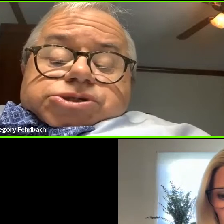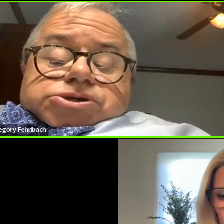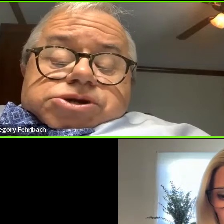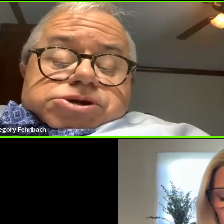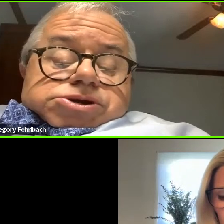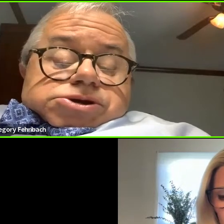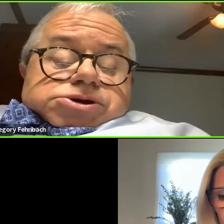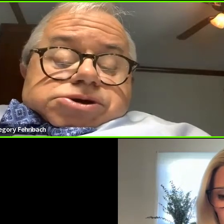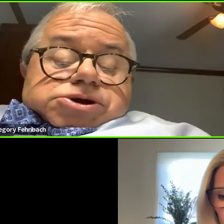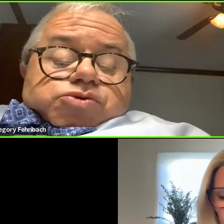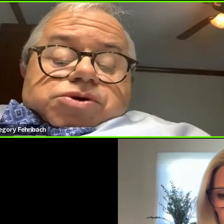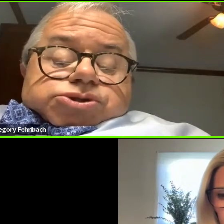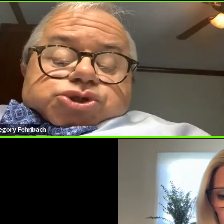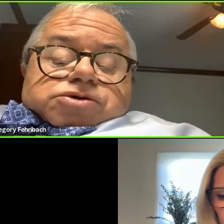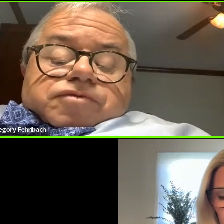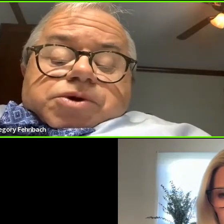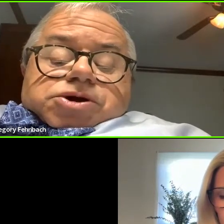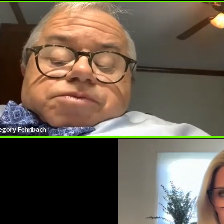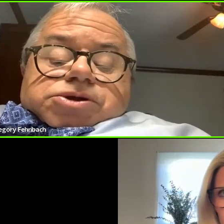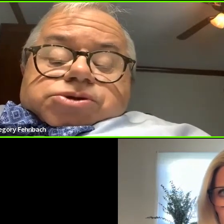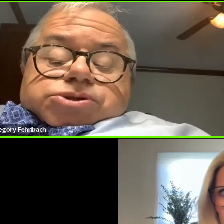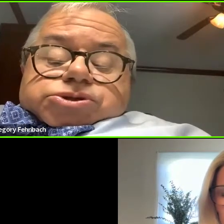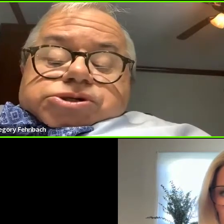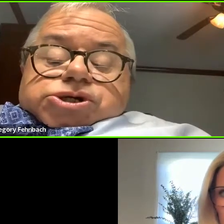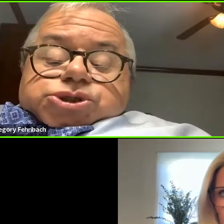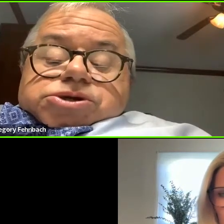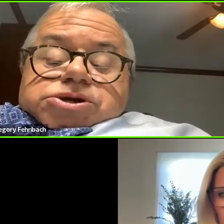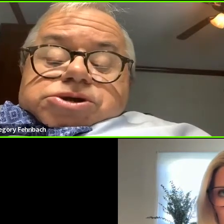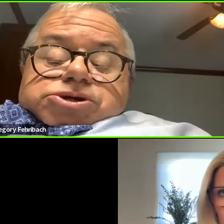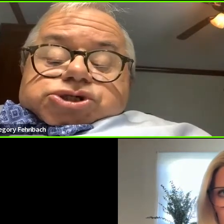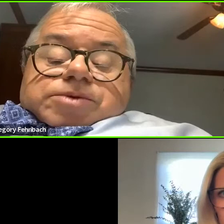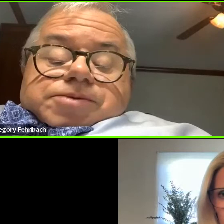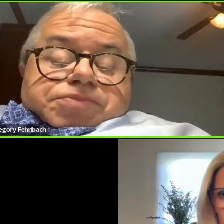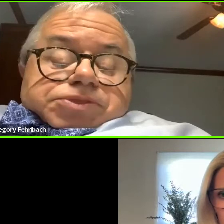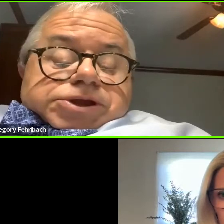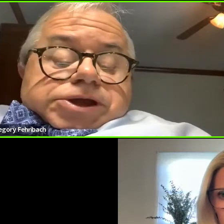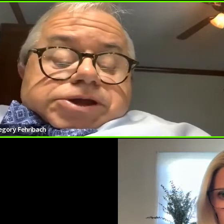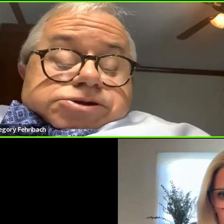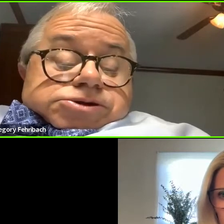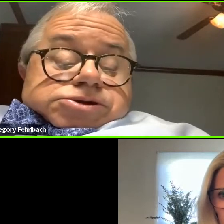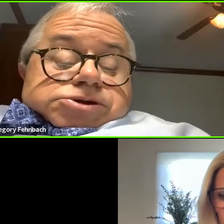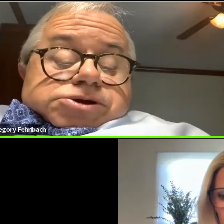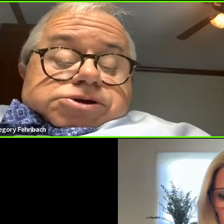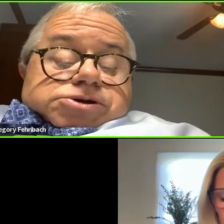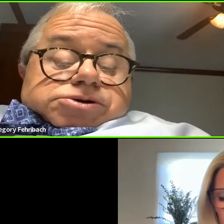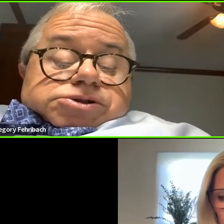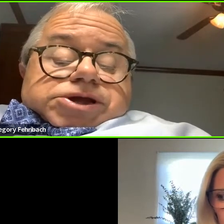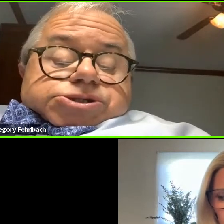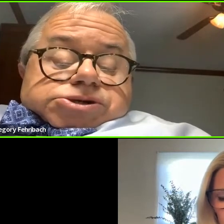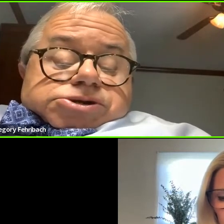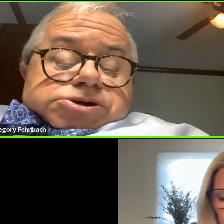Journal of Medicine, as well as the Journal of American Medical Association, JAMA, and